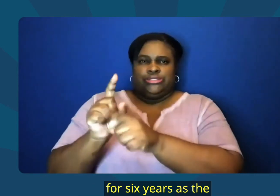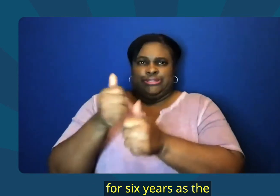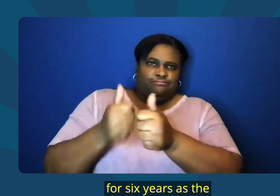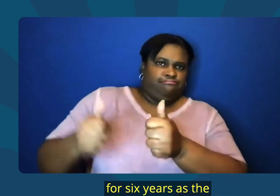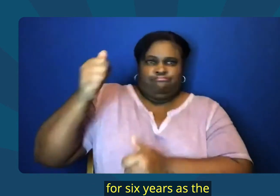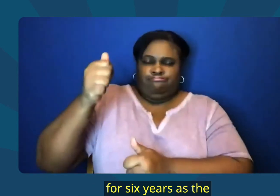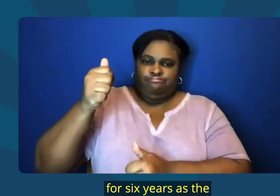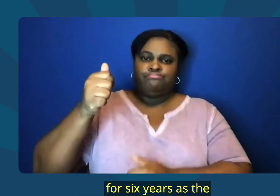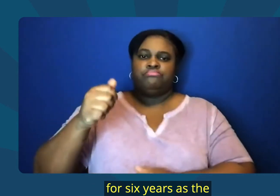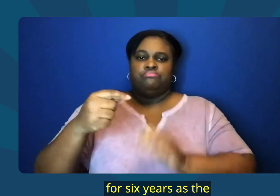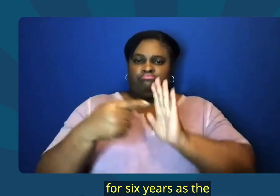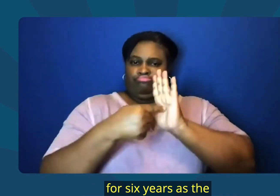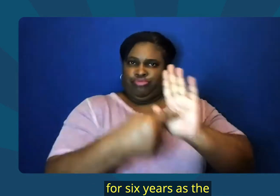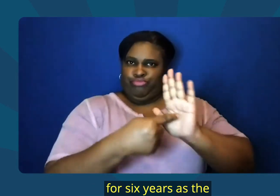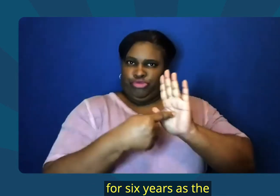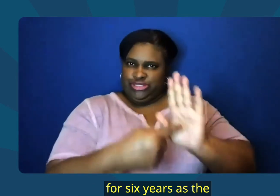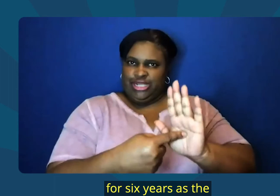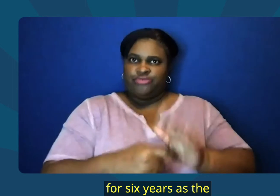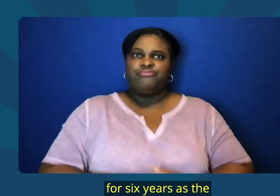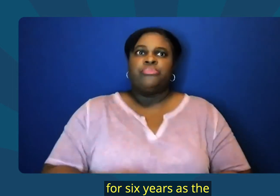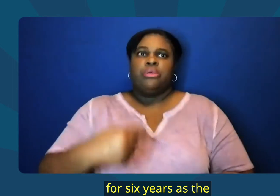senior state representative.